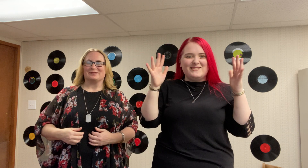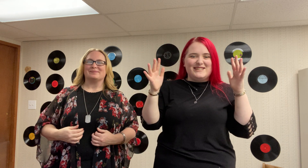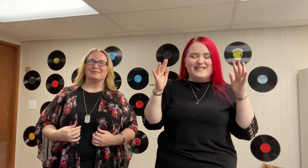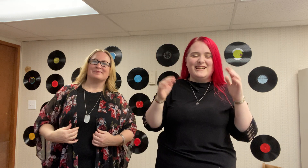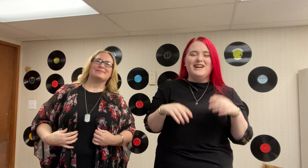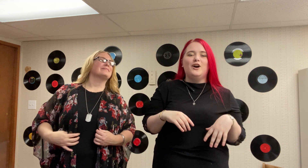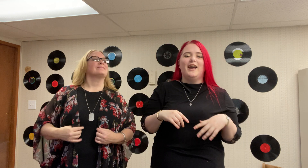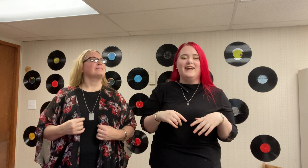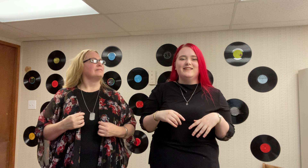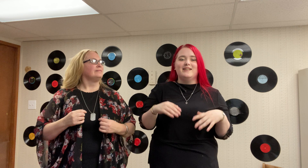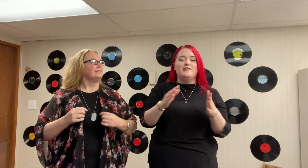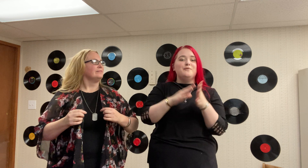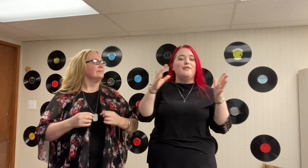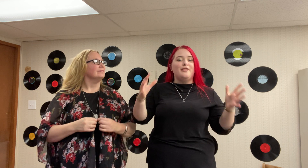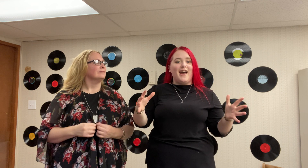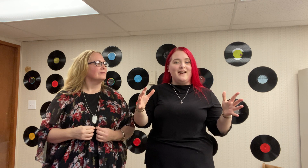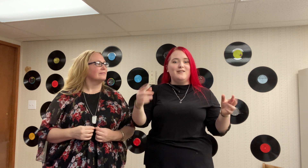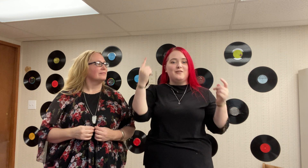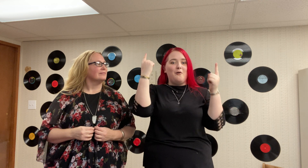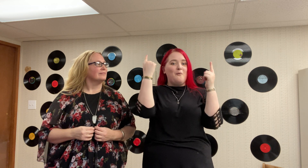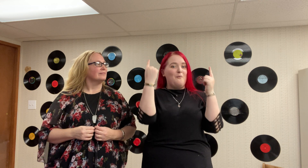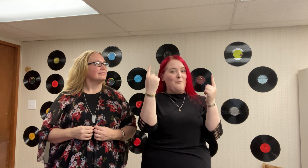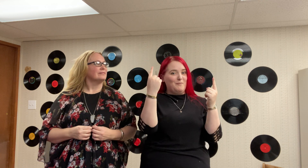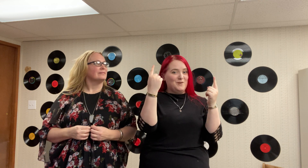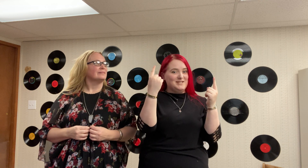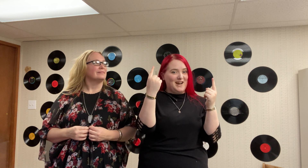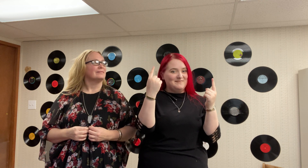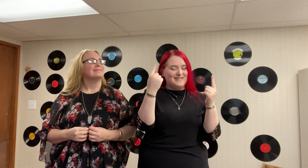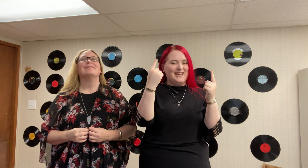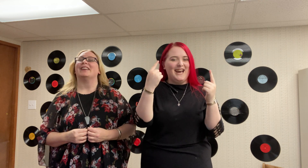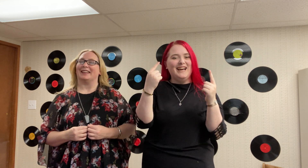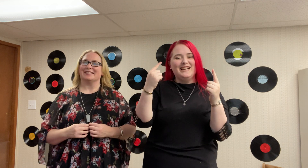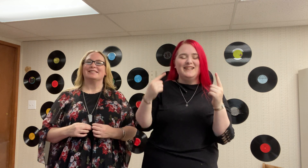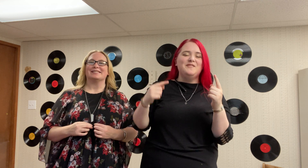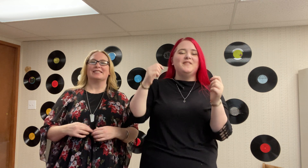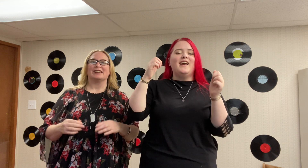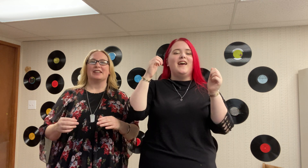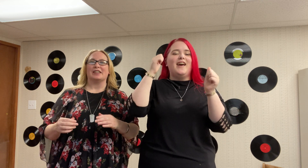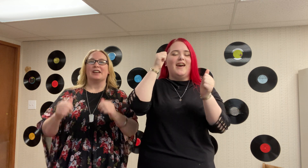good. Okay, let's do that one more time, okay?